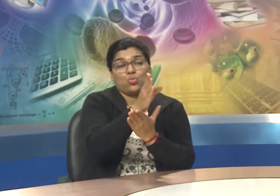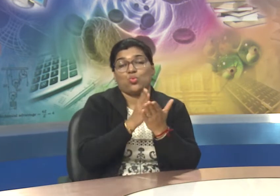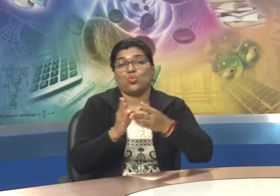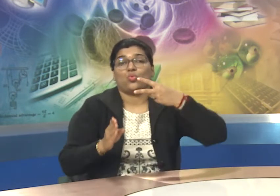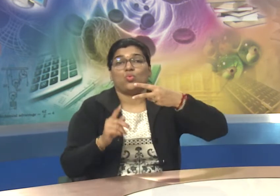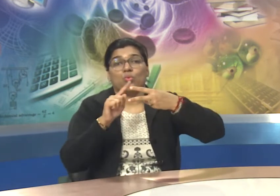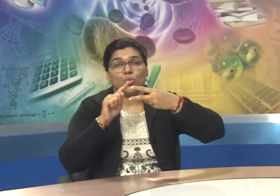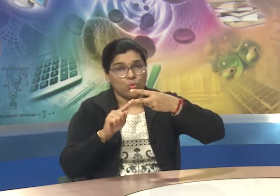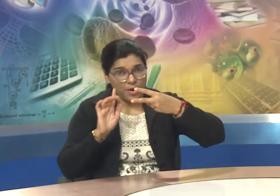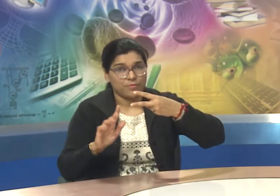The